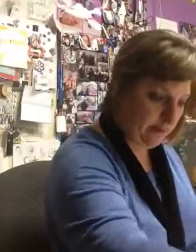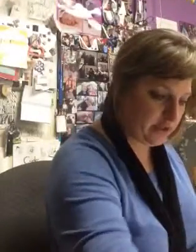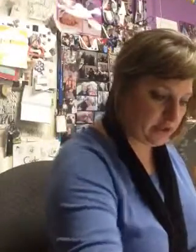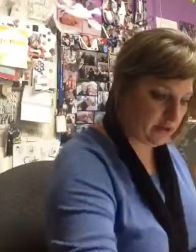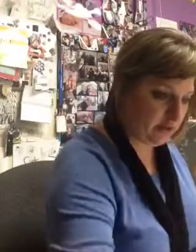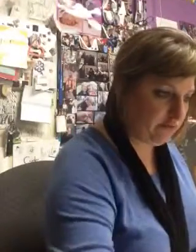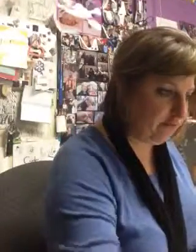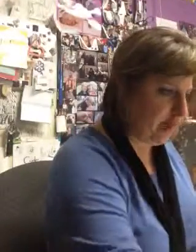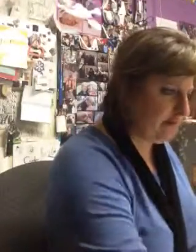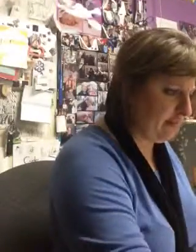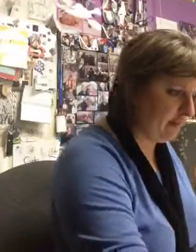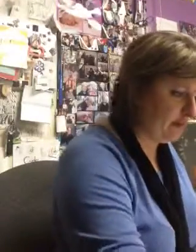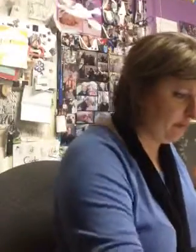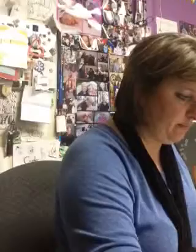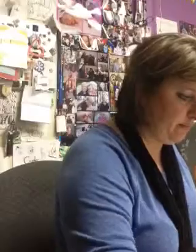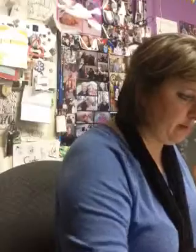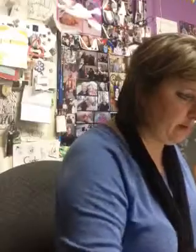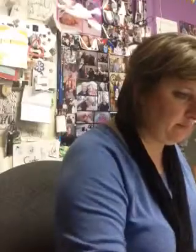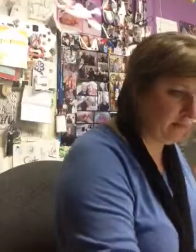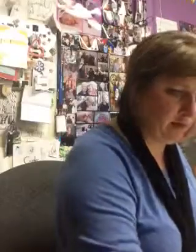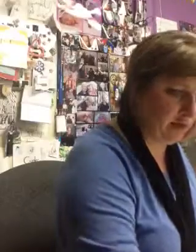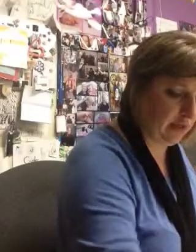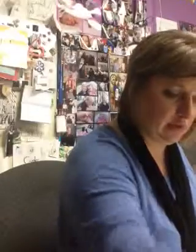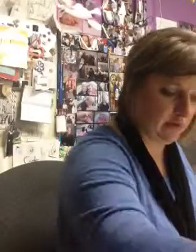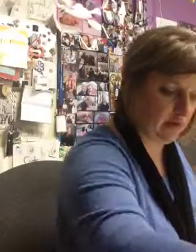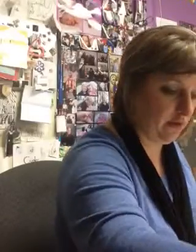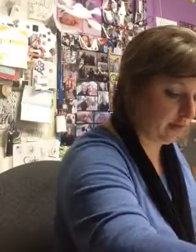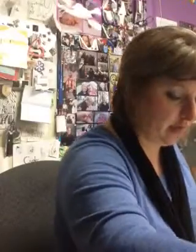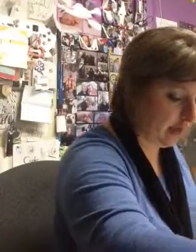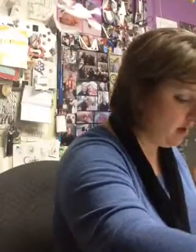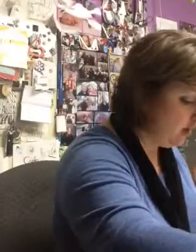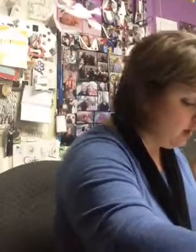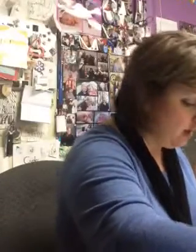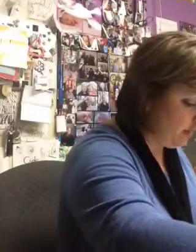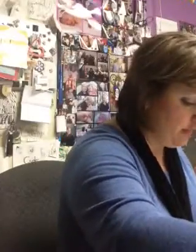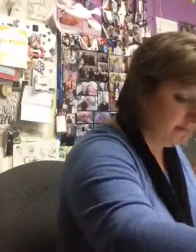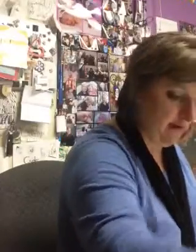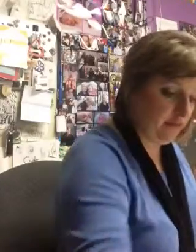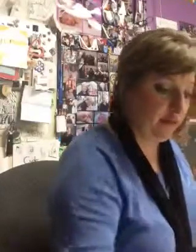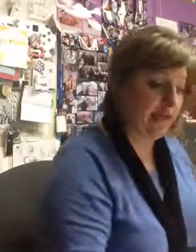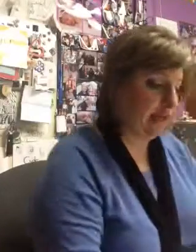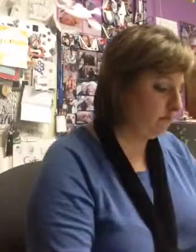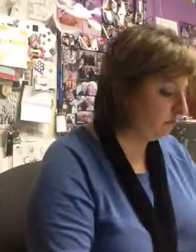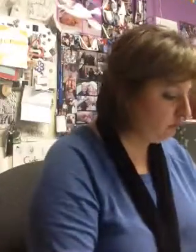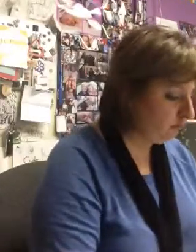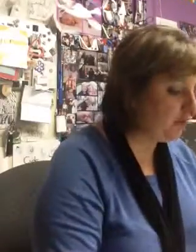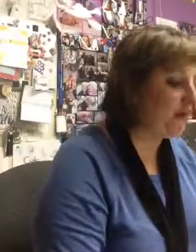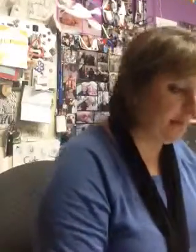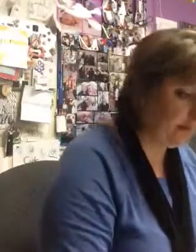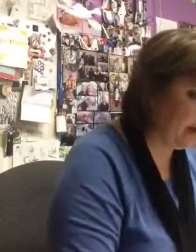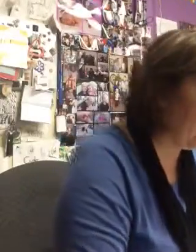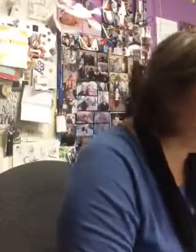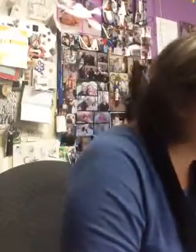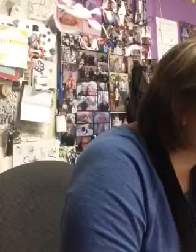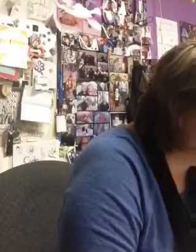page 35, I think, in your book, and I'm looking at something. No, that's a lie. Not 35, 38. There we go.